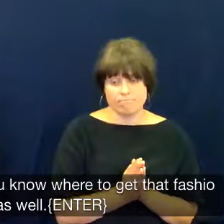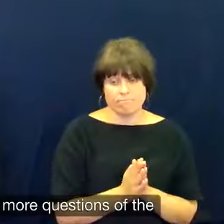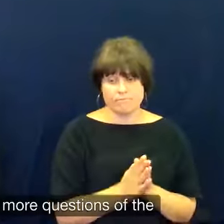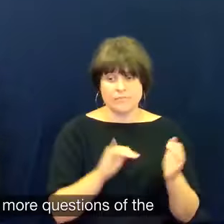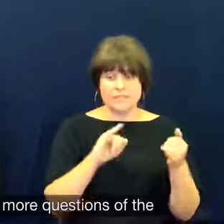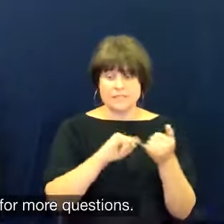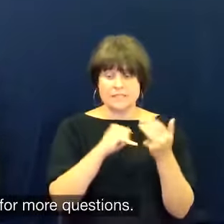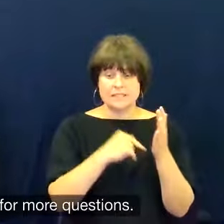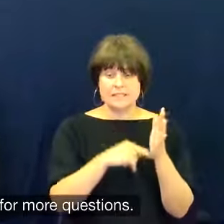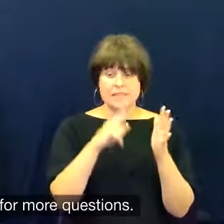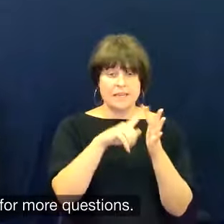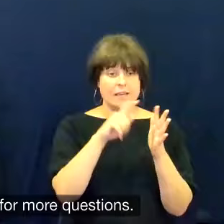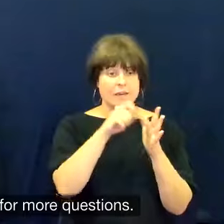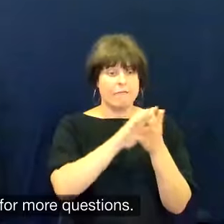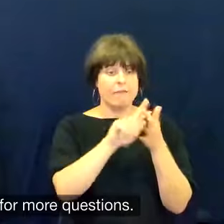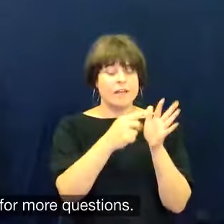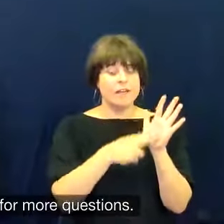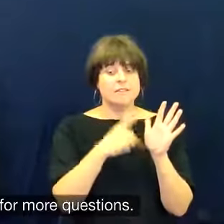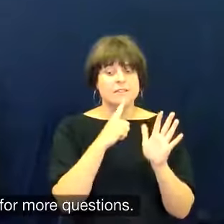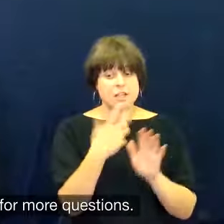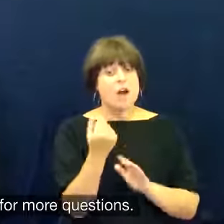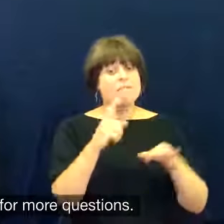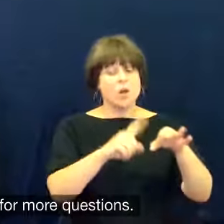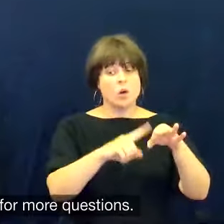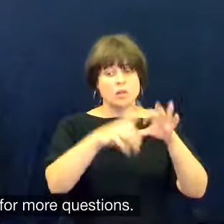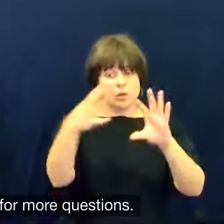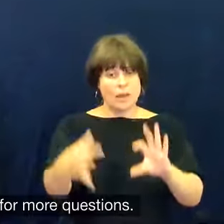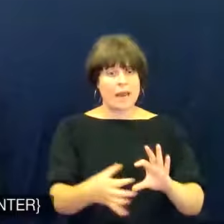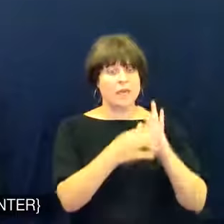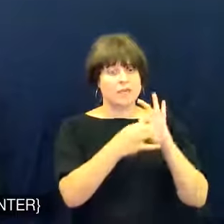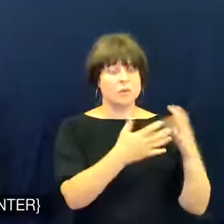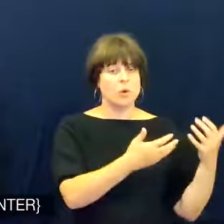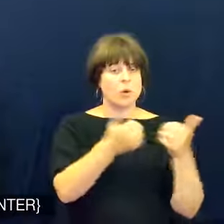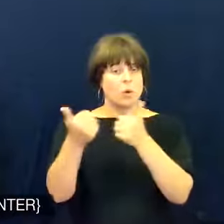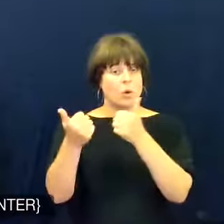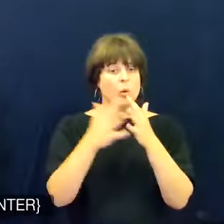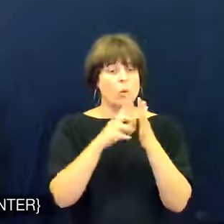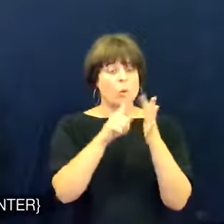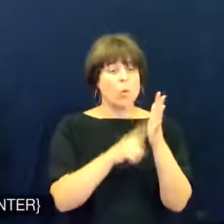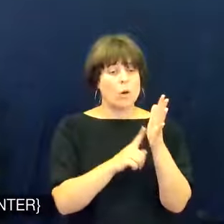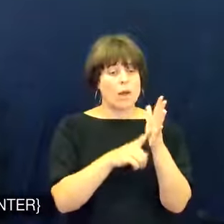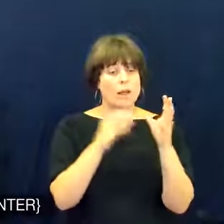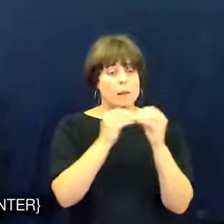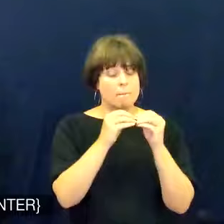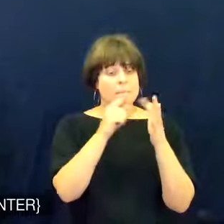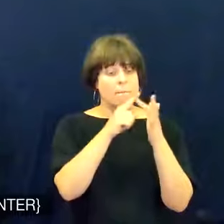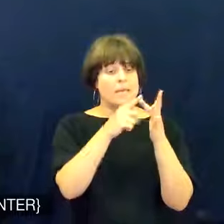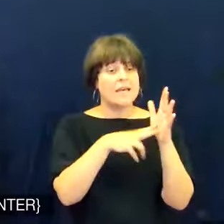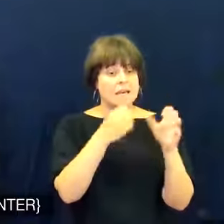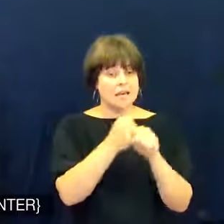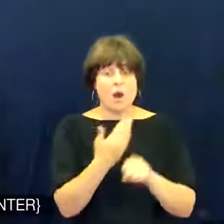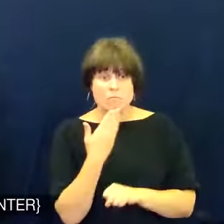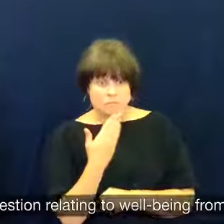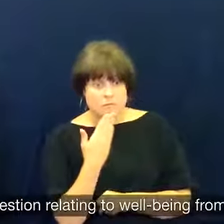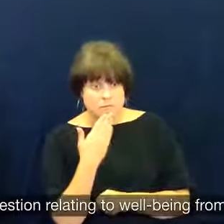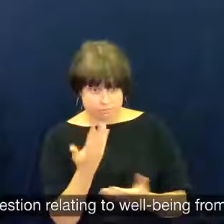Stephen, Helena? Stephen Helen says, I have a question relating to well-being. Yes, please, if you could type it out for